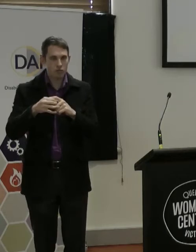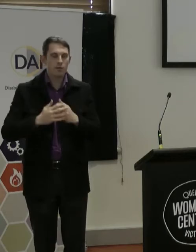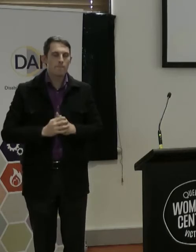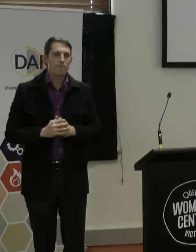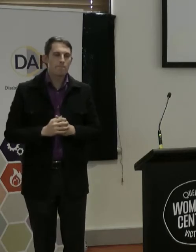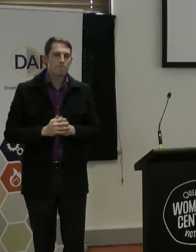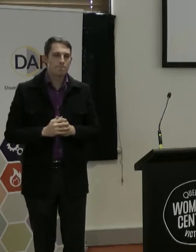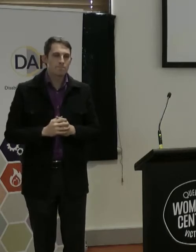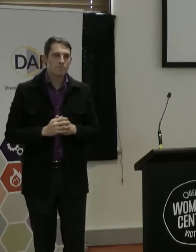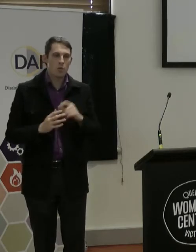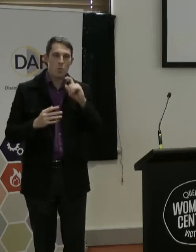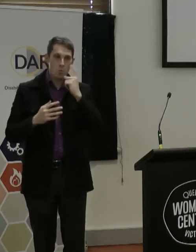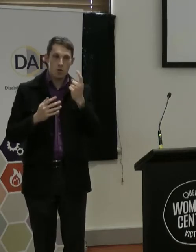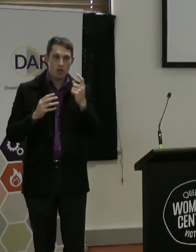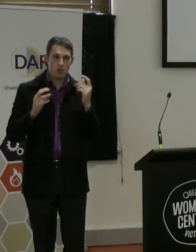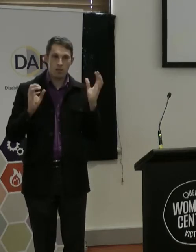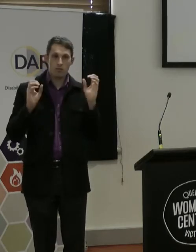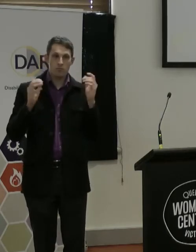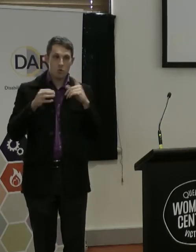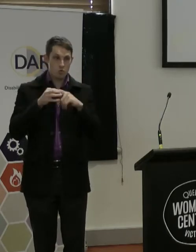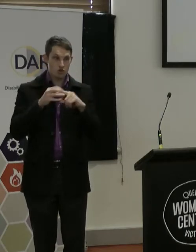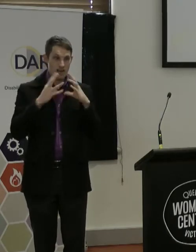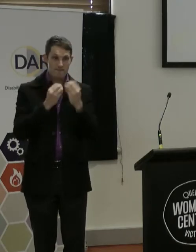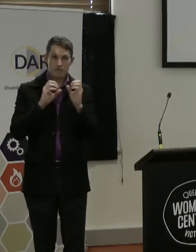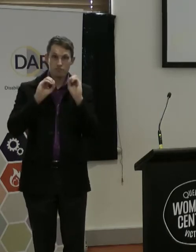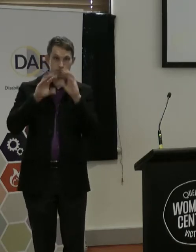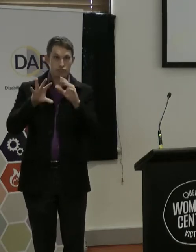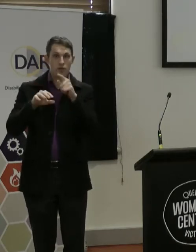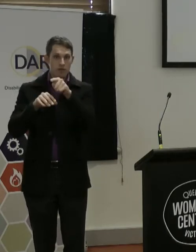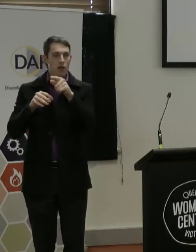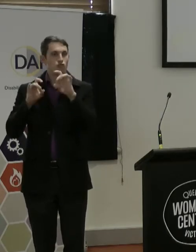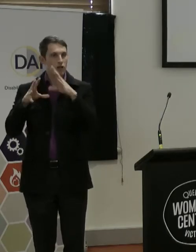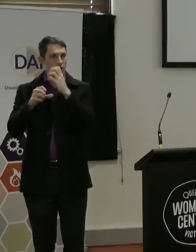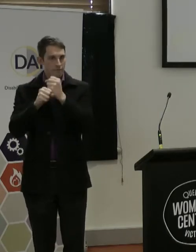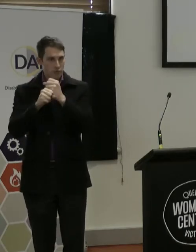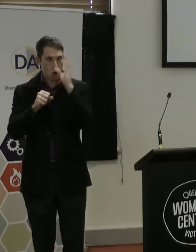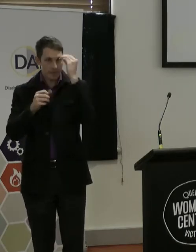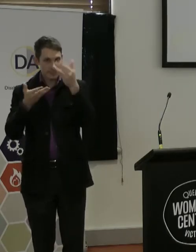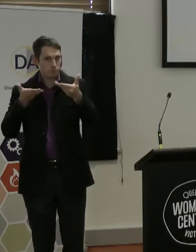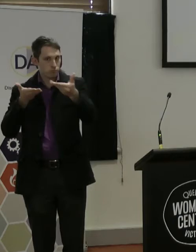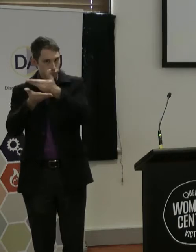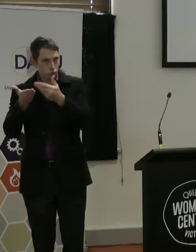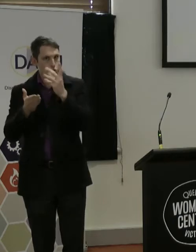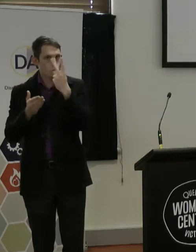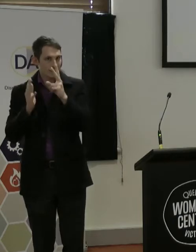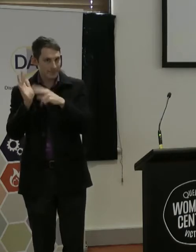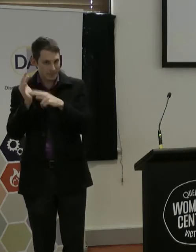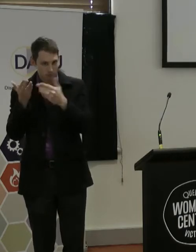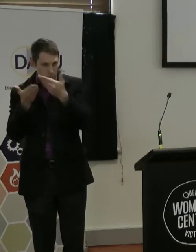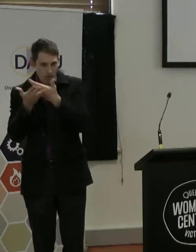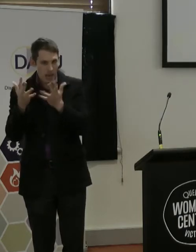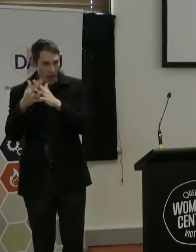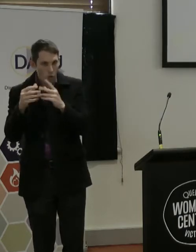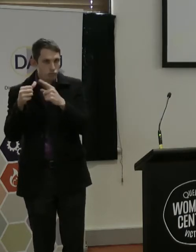They will all be asked at once. Then the Australian government delegation, they have 20 minutes to go away and think about what it is they want to say in response to those